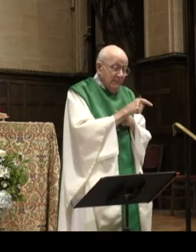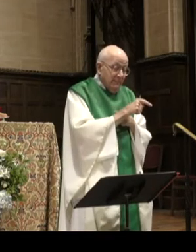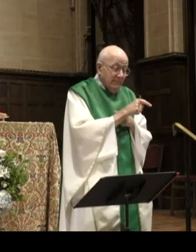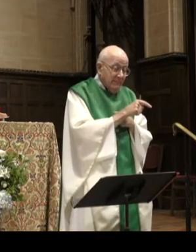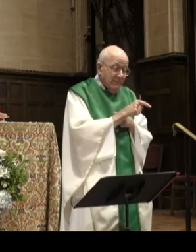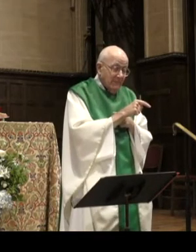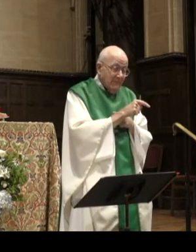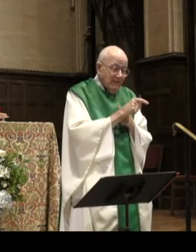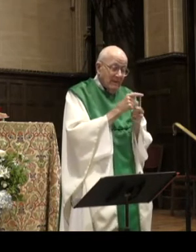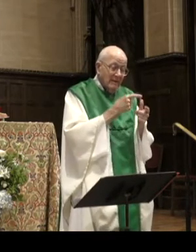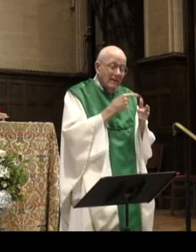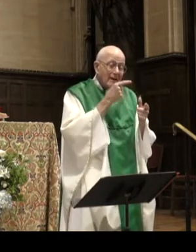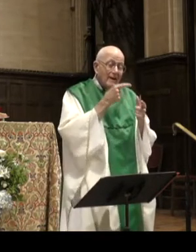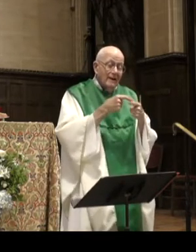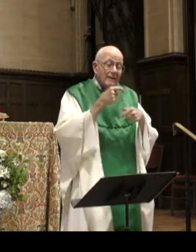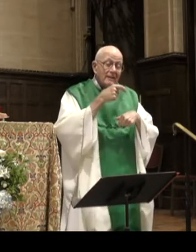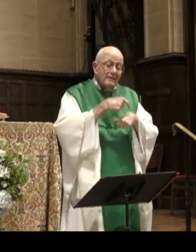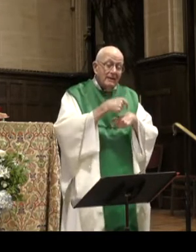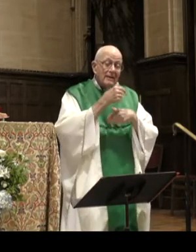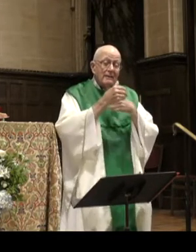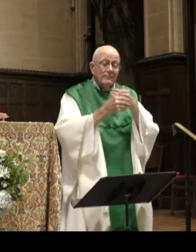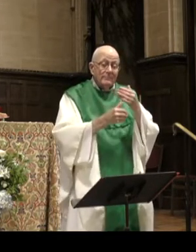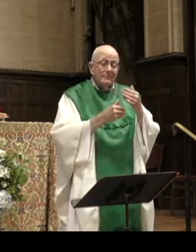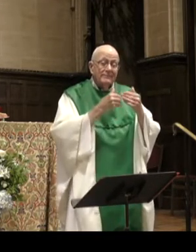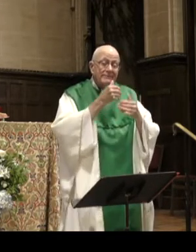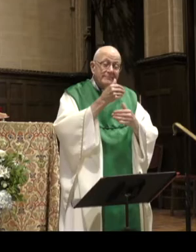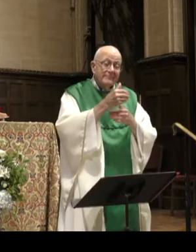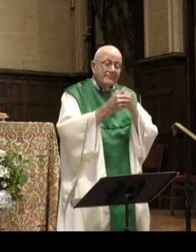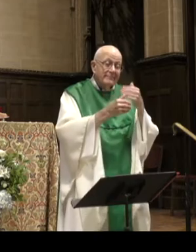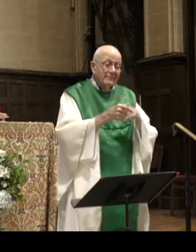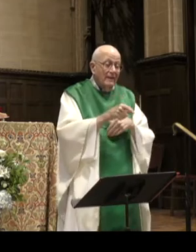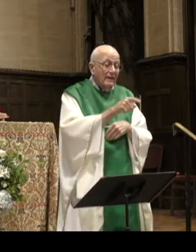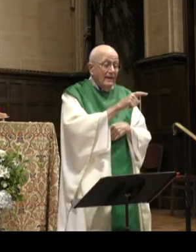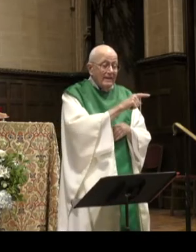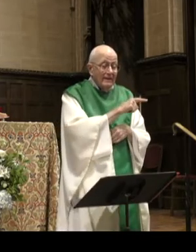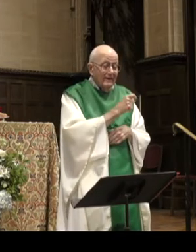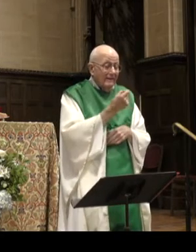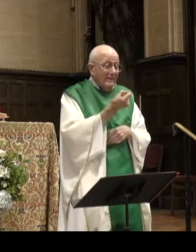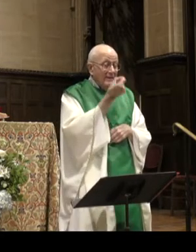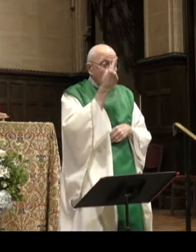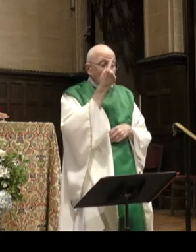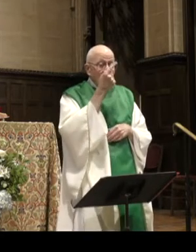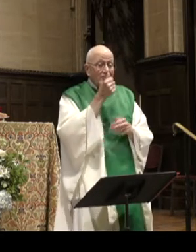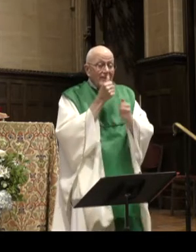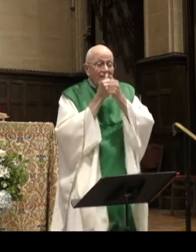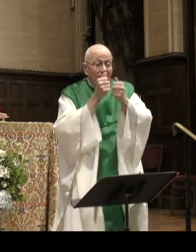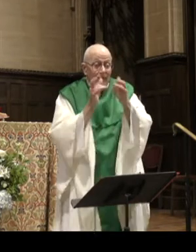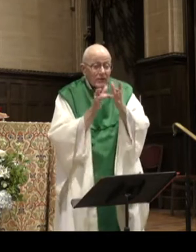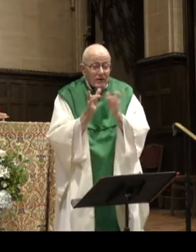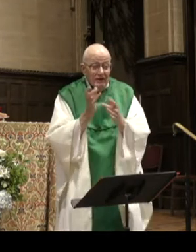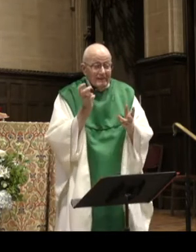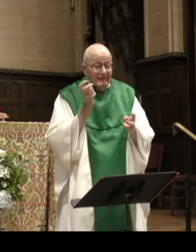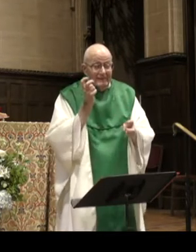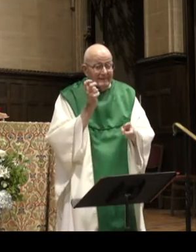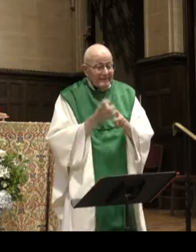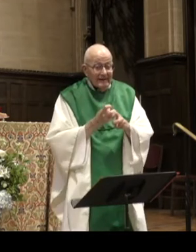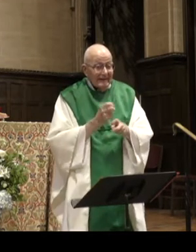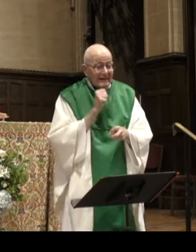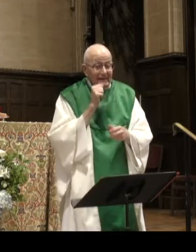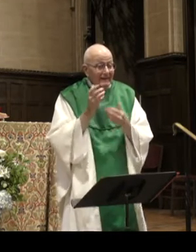them. And as time went on, they understood following Jesus was tough,